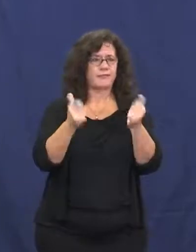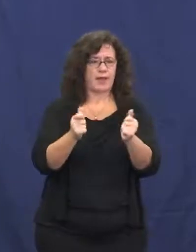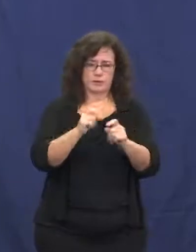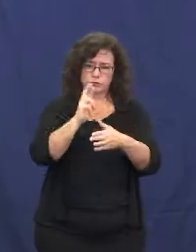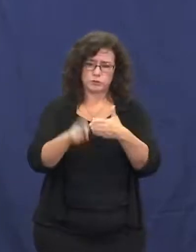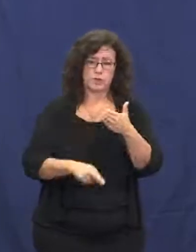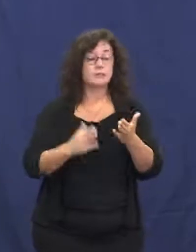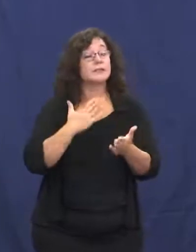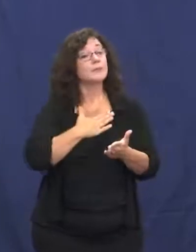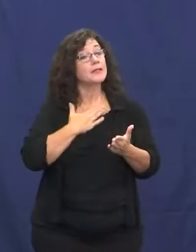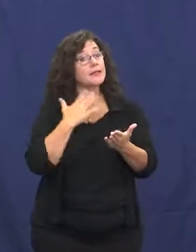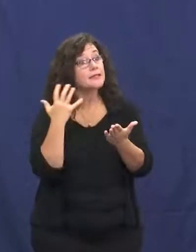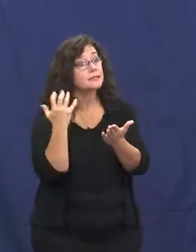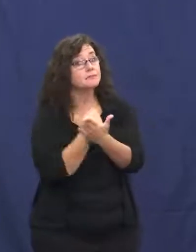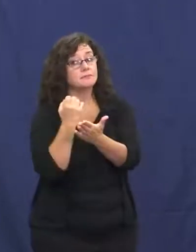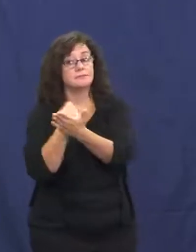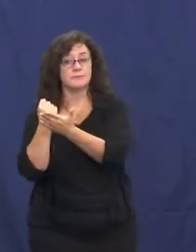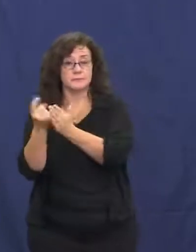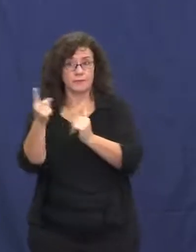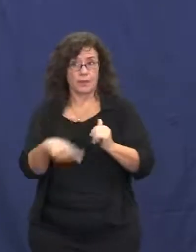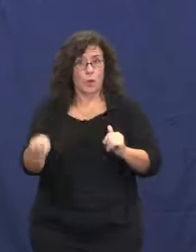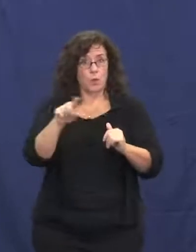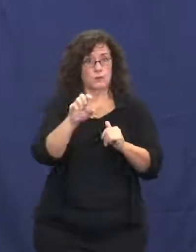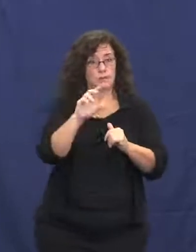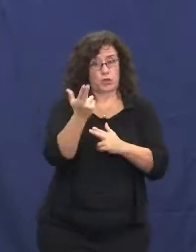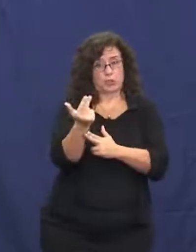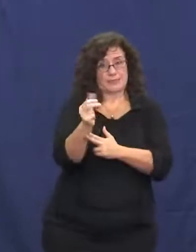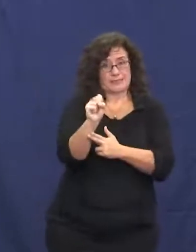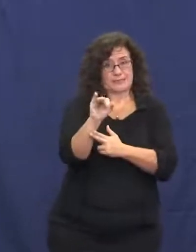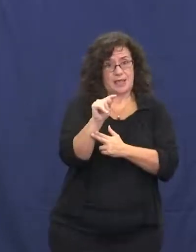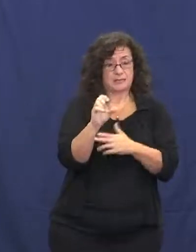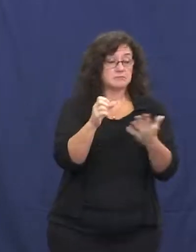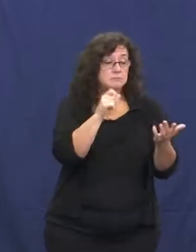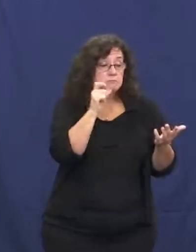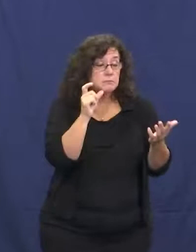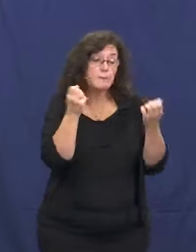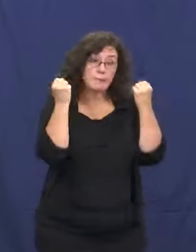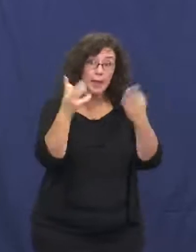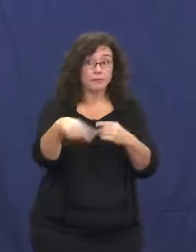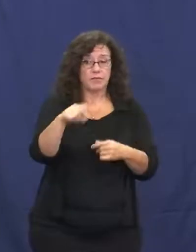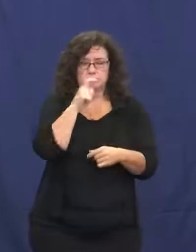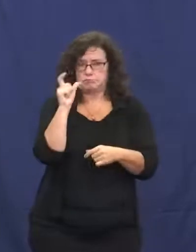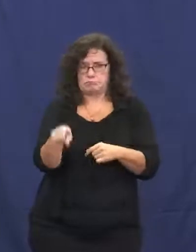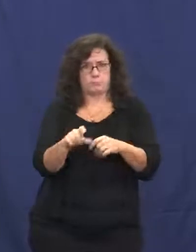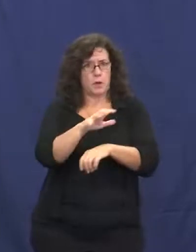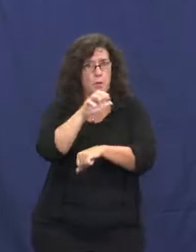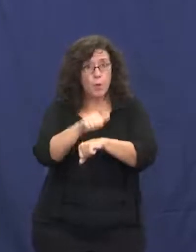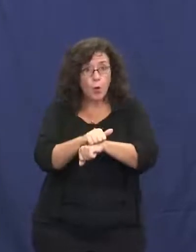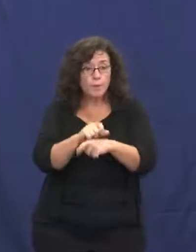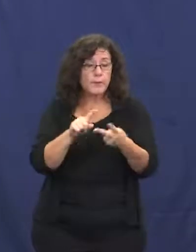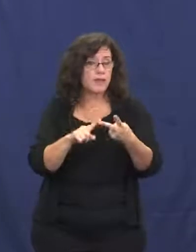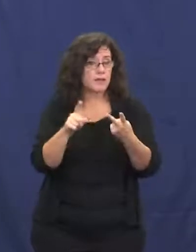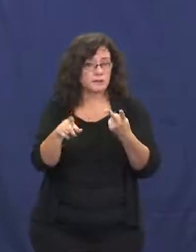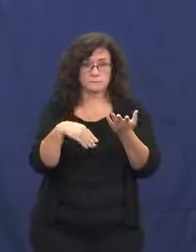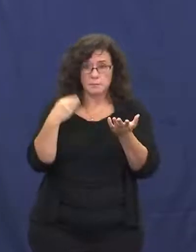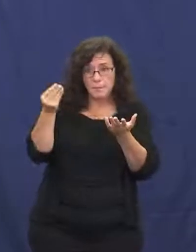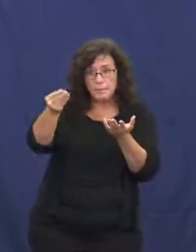those sites throughout Ventura County. Many of them, you don't need an appointment. You definitely don't and will not be asked to